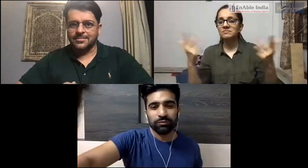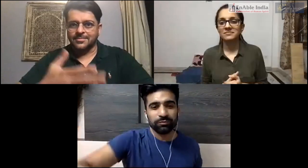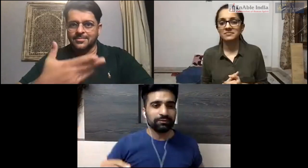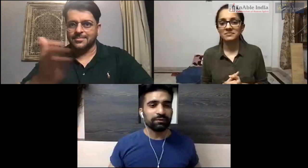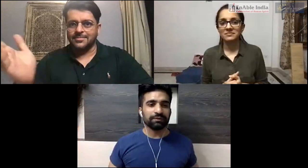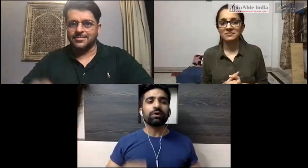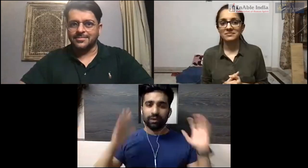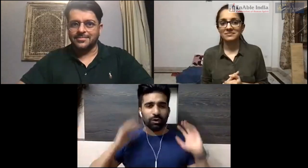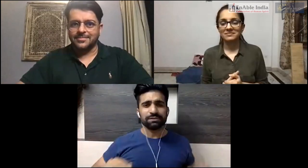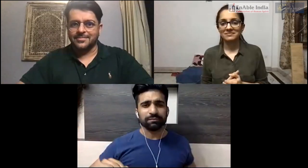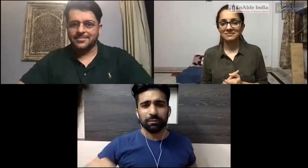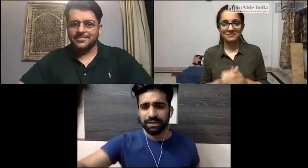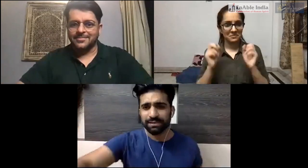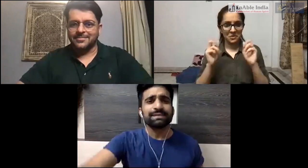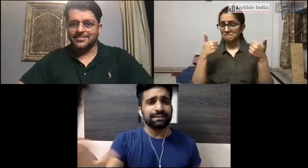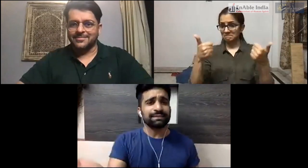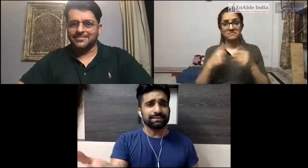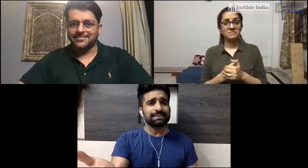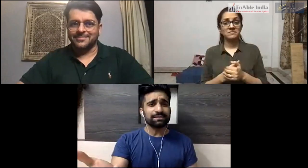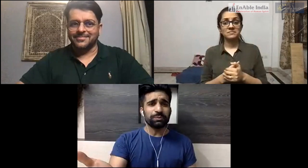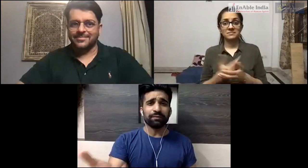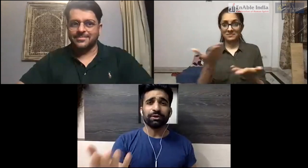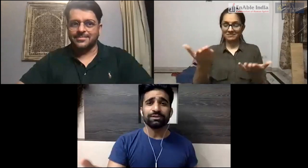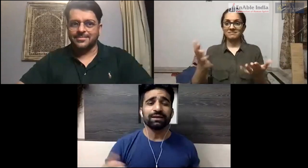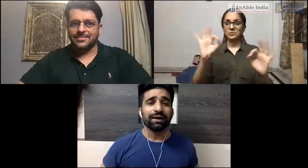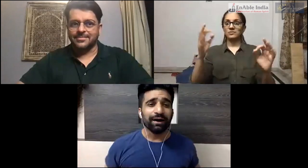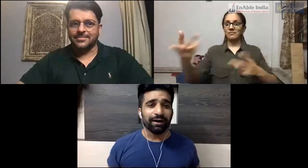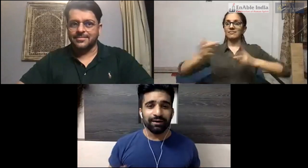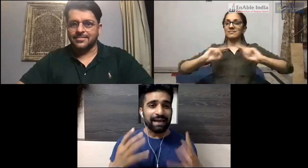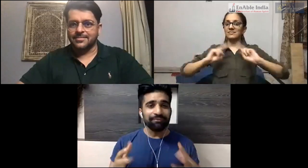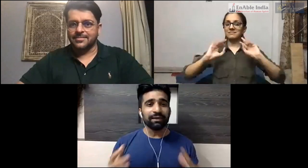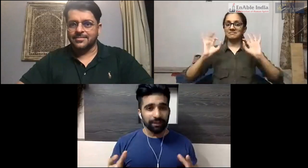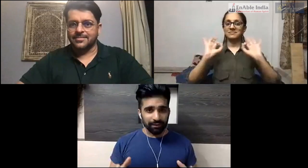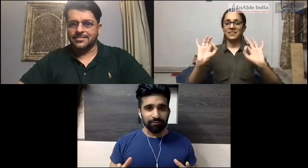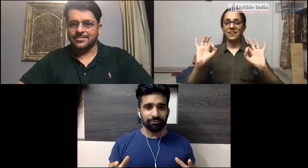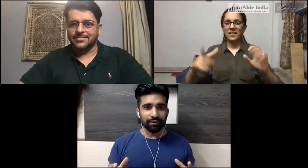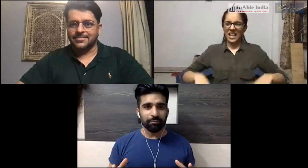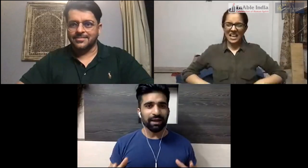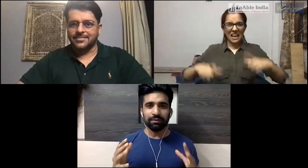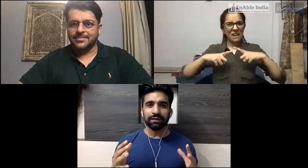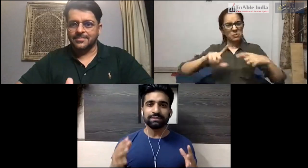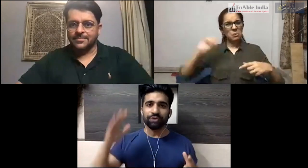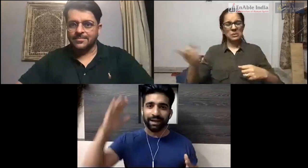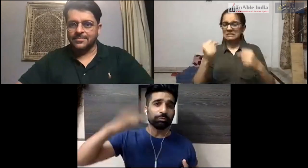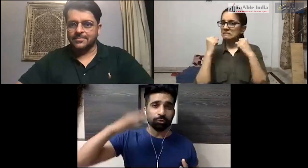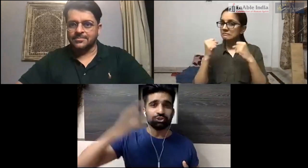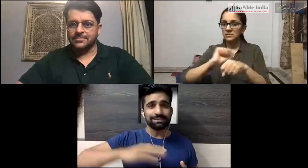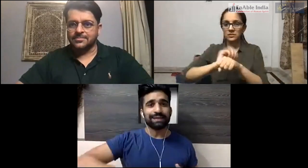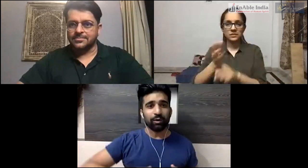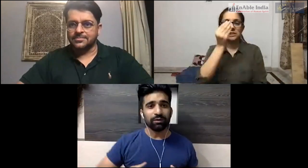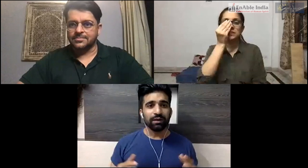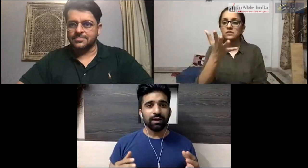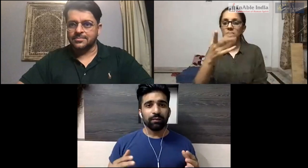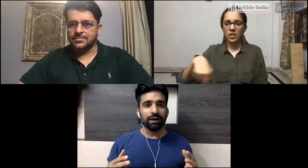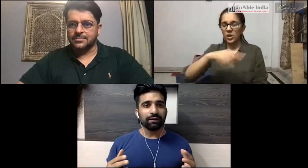What Okay, awesome, amazing. See, that's the spirit, because life can be tough. Pandemic is trying to push us